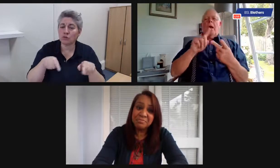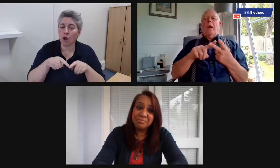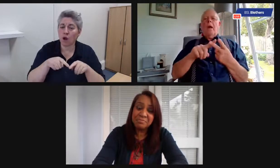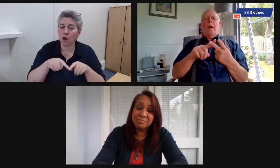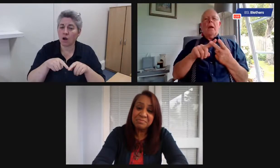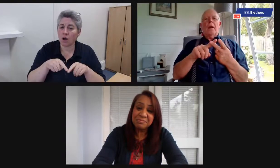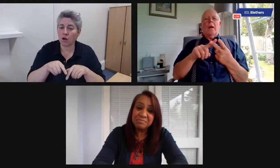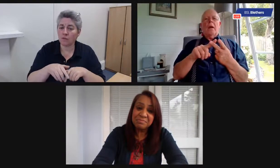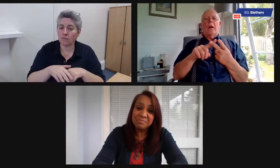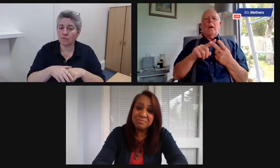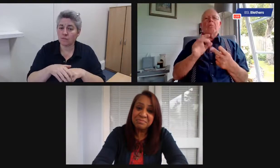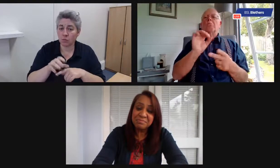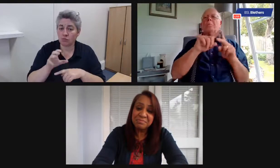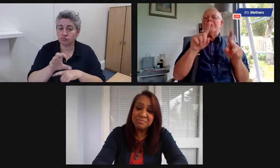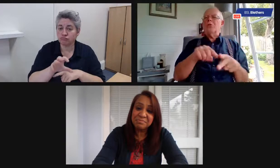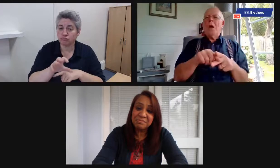English bluebell, and there's